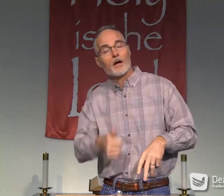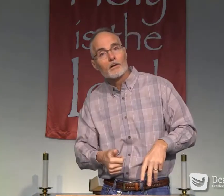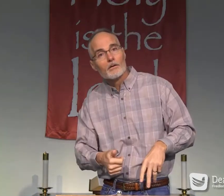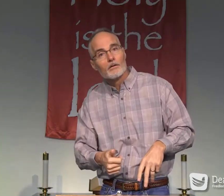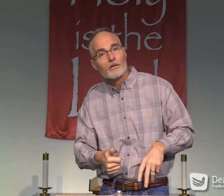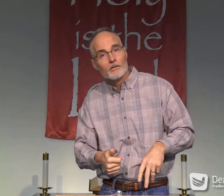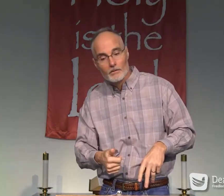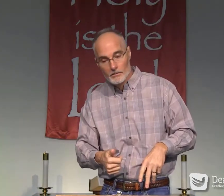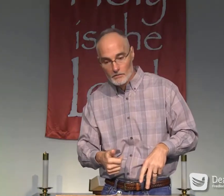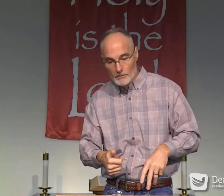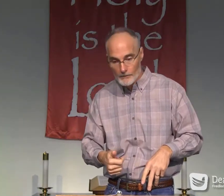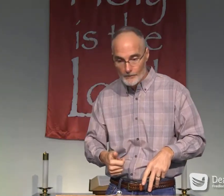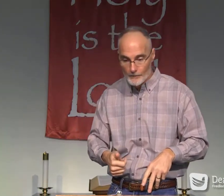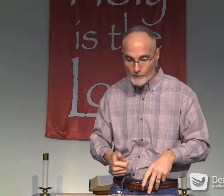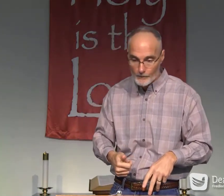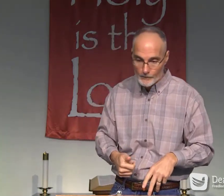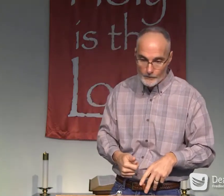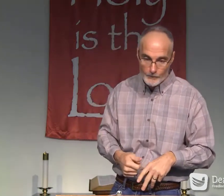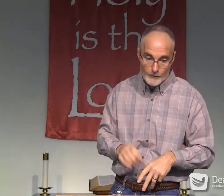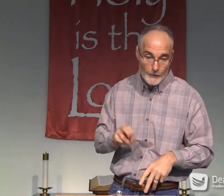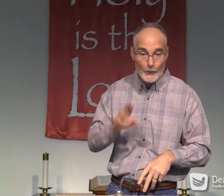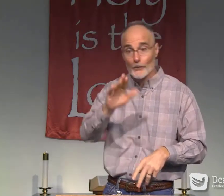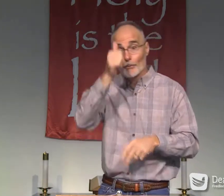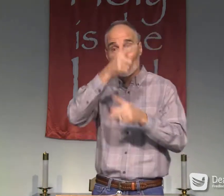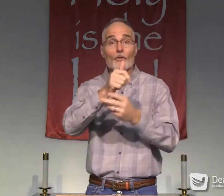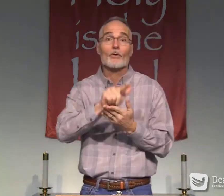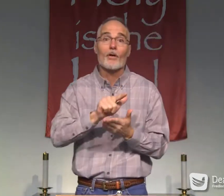too. Why can't I have one?